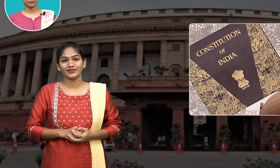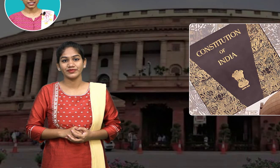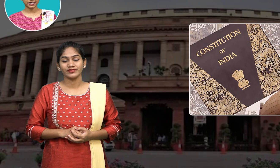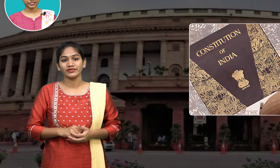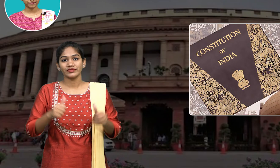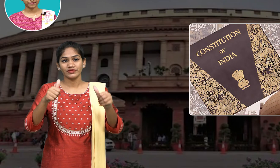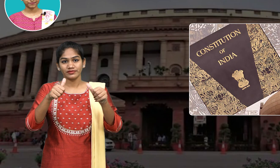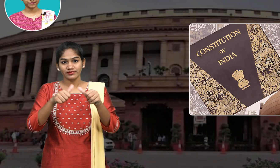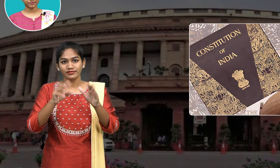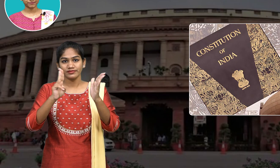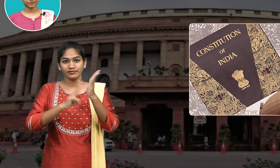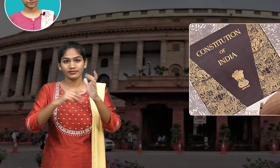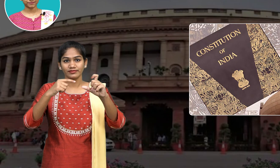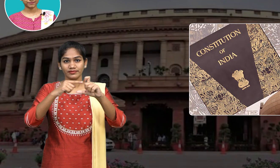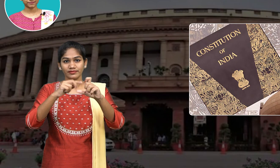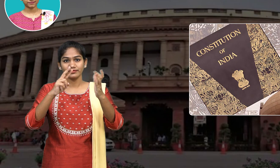Amendment.